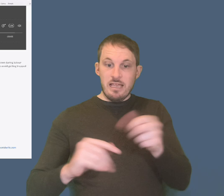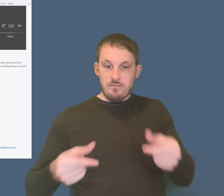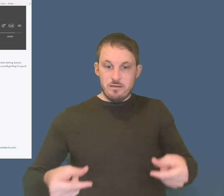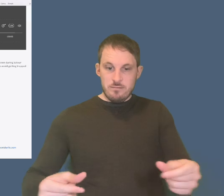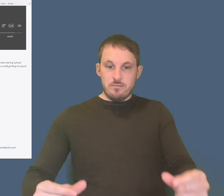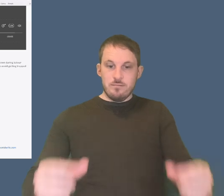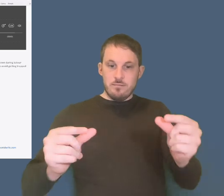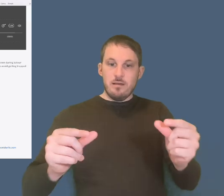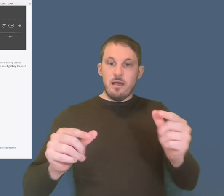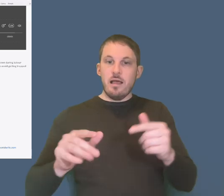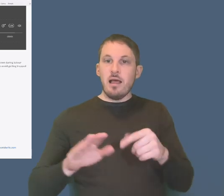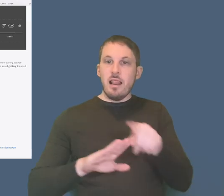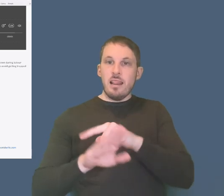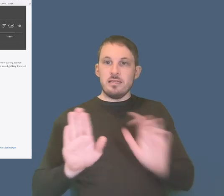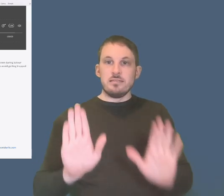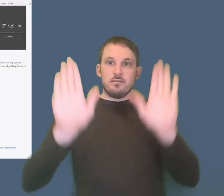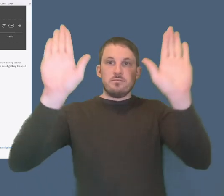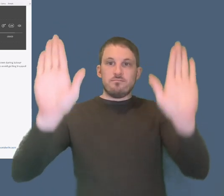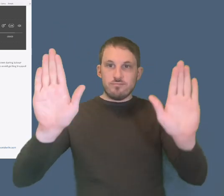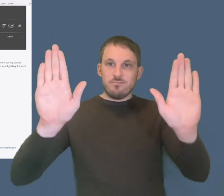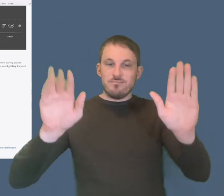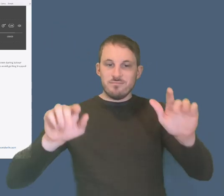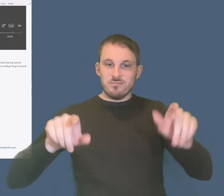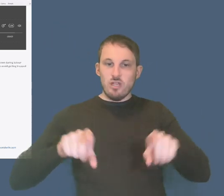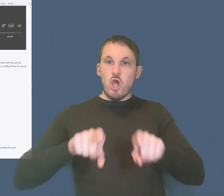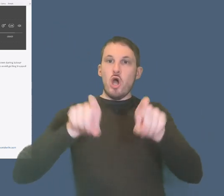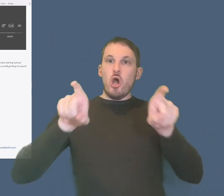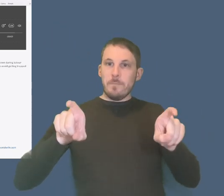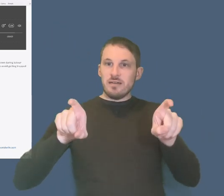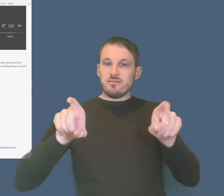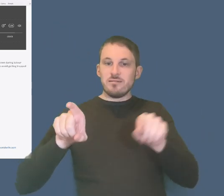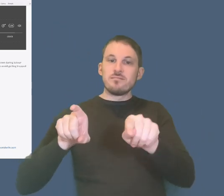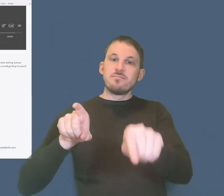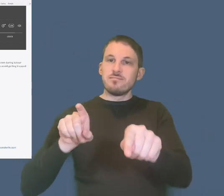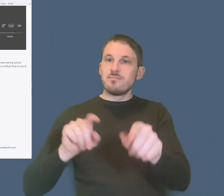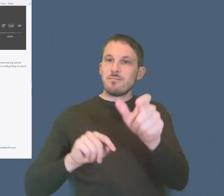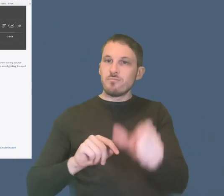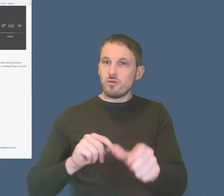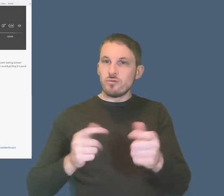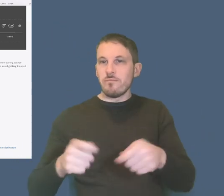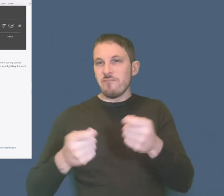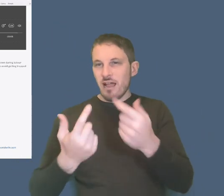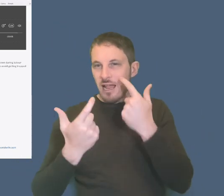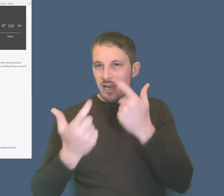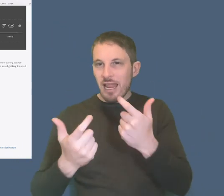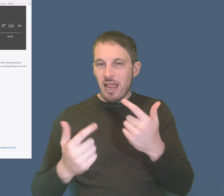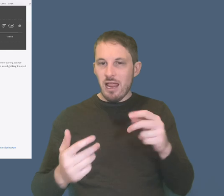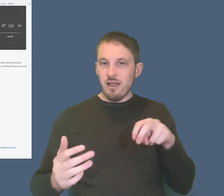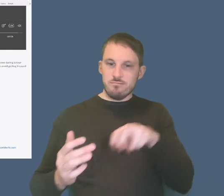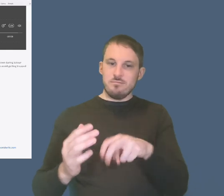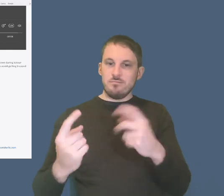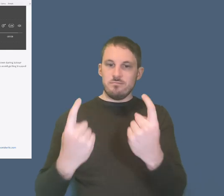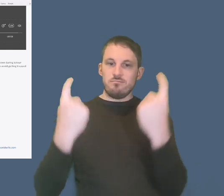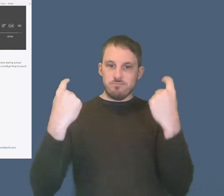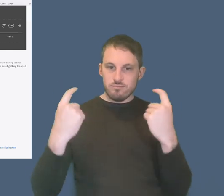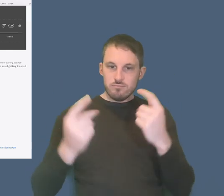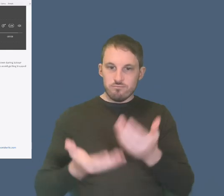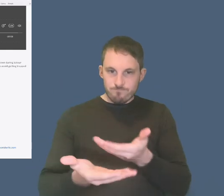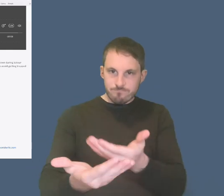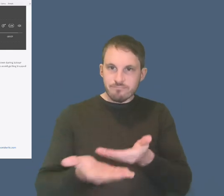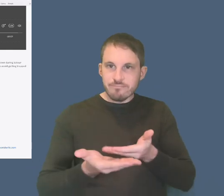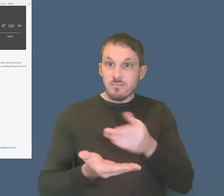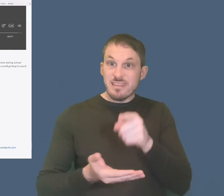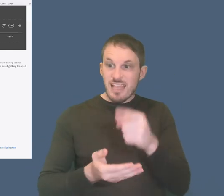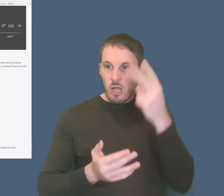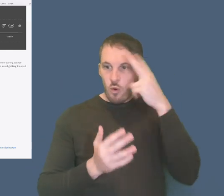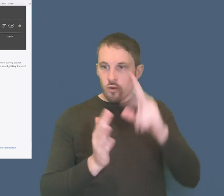down, your legs can sit up and open, and the care provider is in between your legs. And this is called the lithotomy position. So we're going to